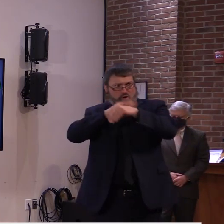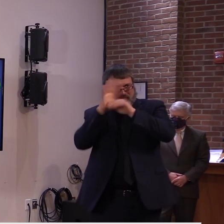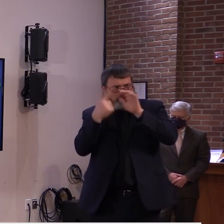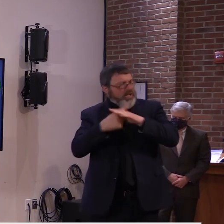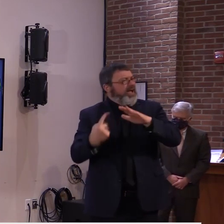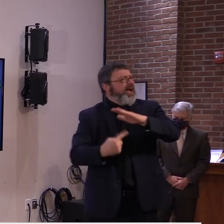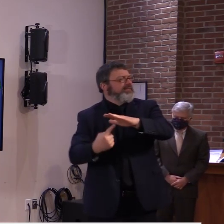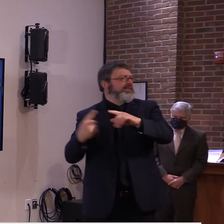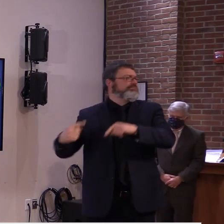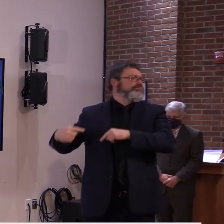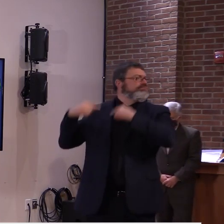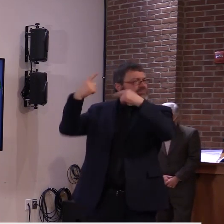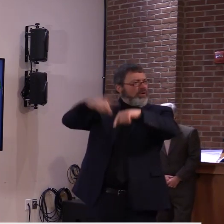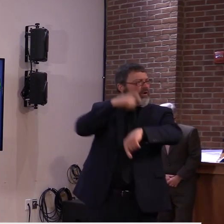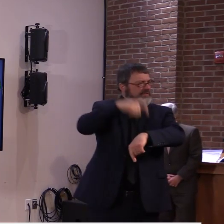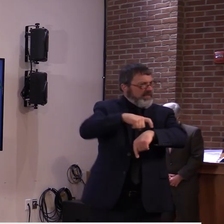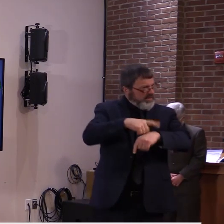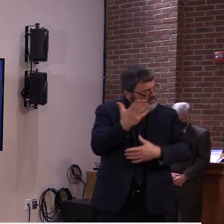might be isolated,